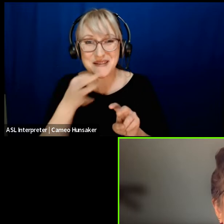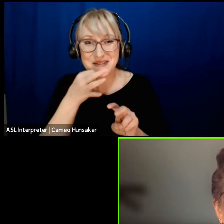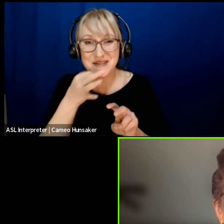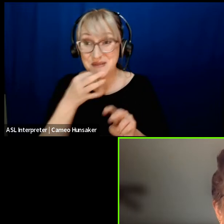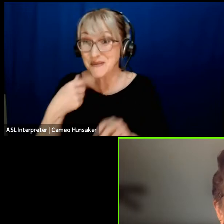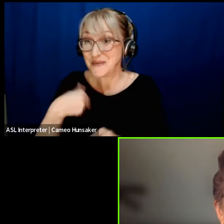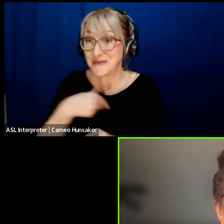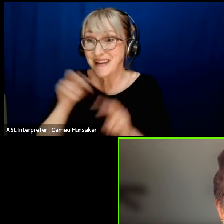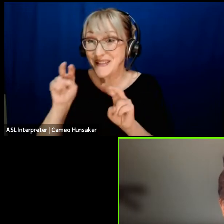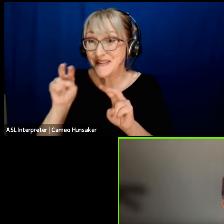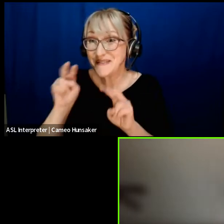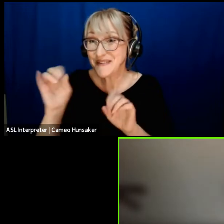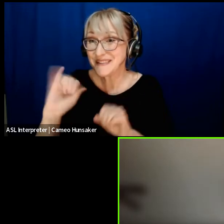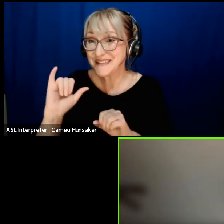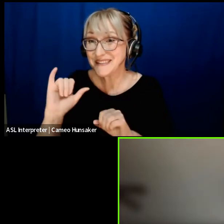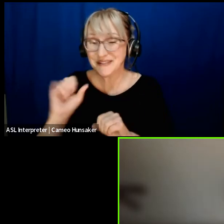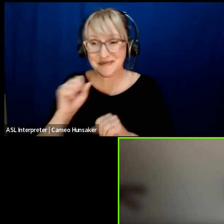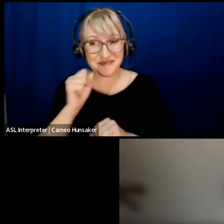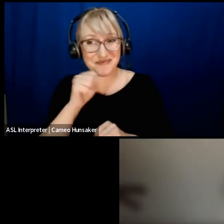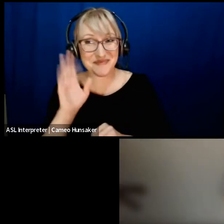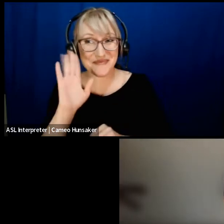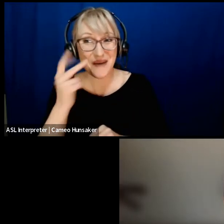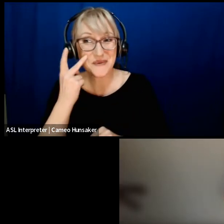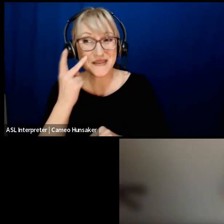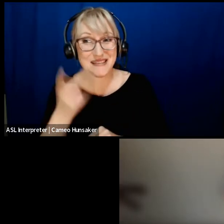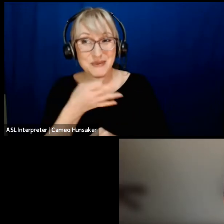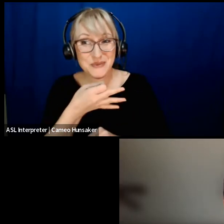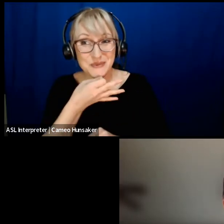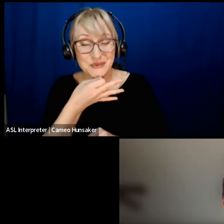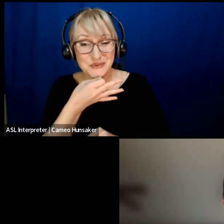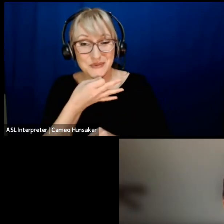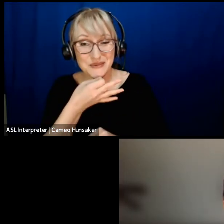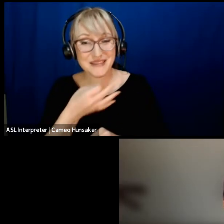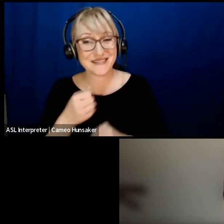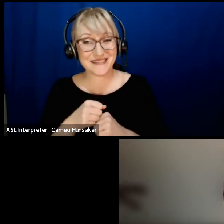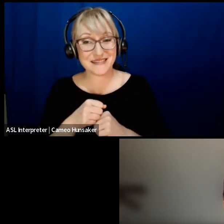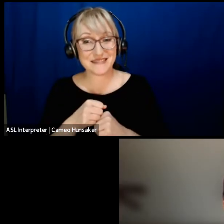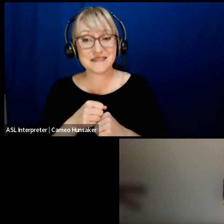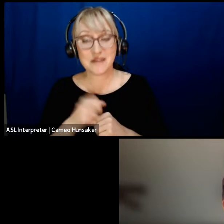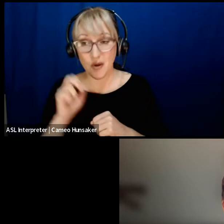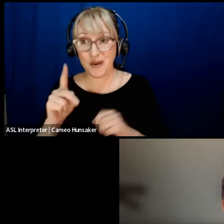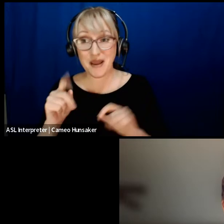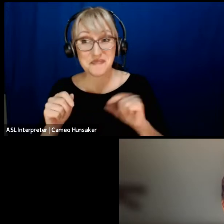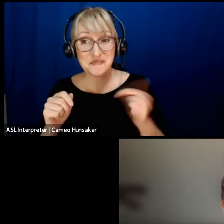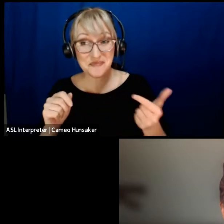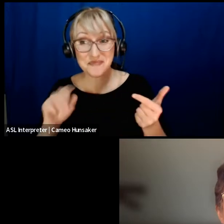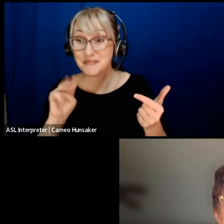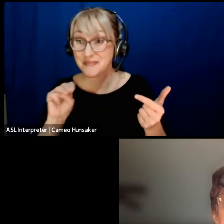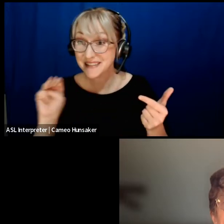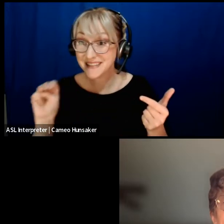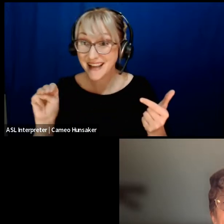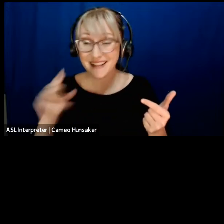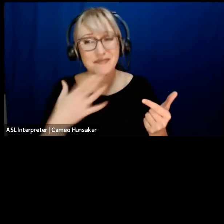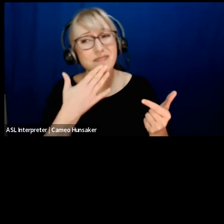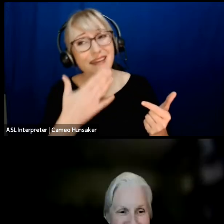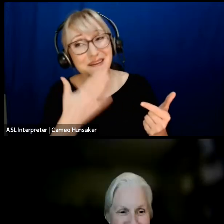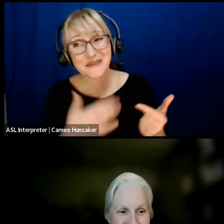too. Yeah. So I'll be seeing you soon, and we'll go ahead then and turn it over to Michelle. Thank